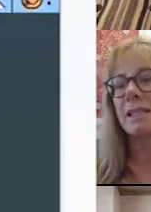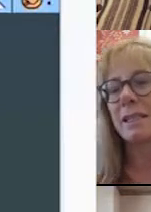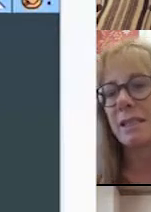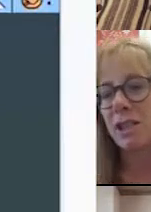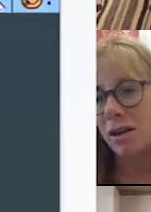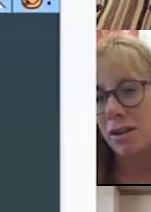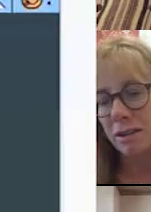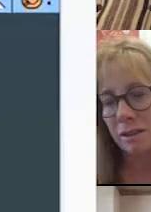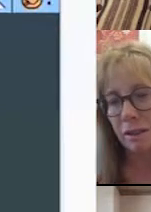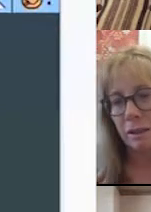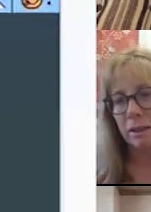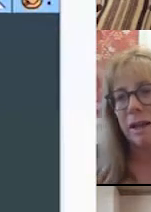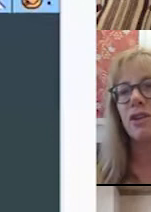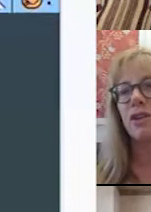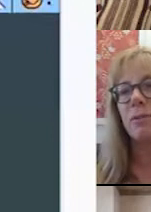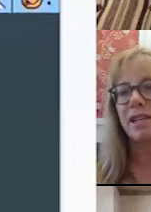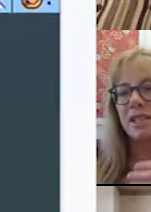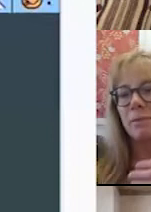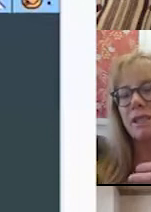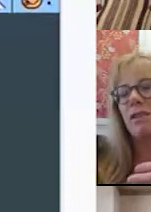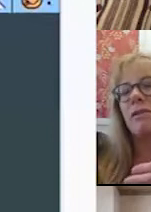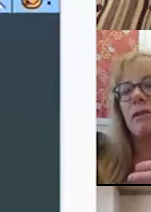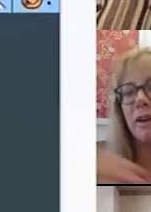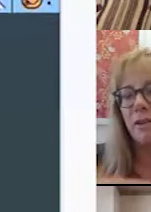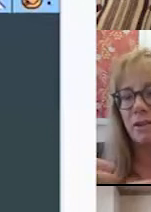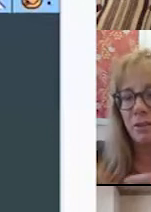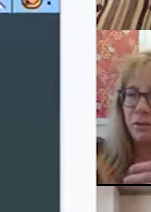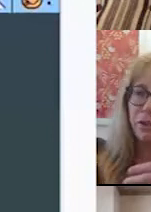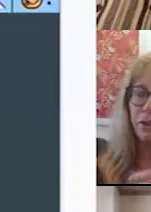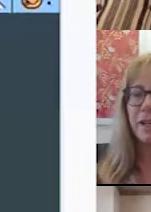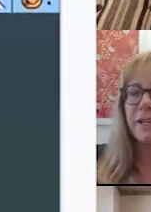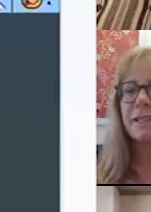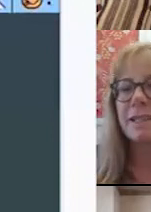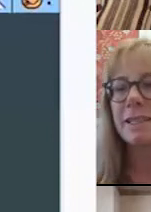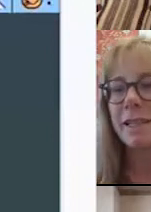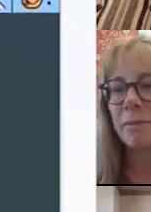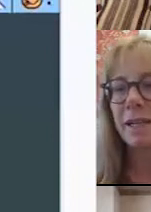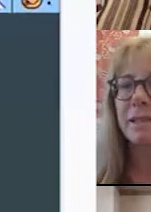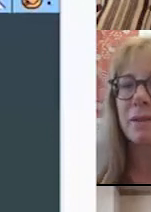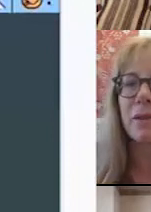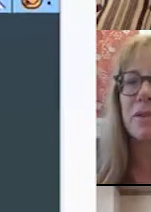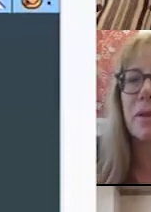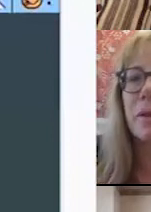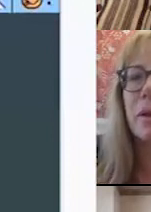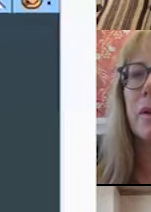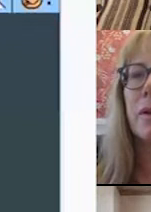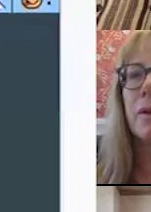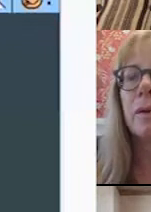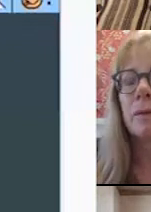a distance that the child can't turn the pages, but it's not very far. It's sort of, I don't know, 60 centimetres at the